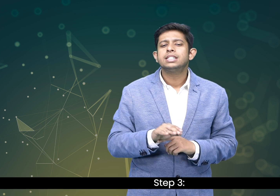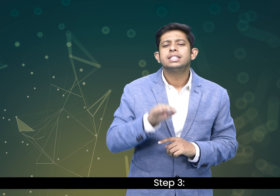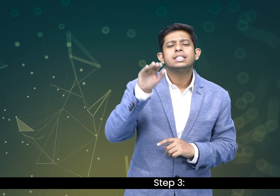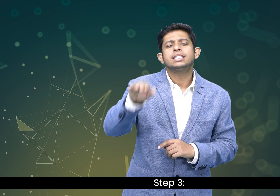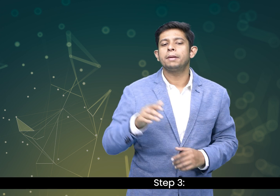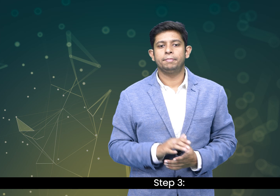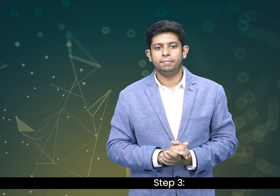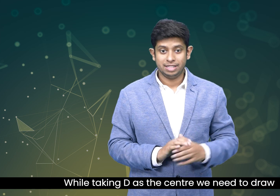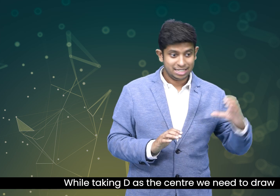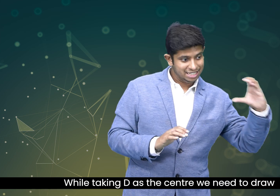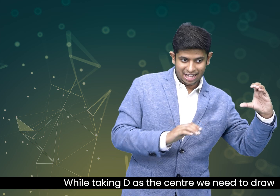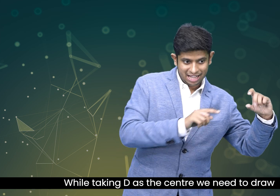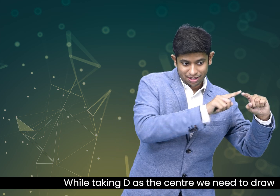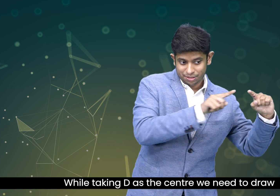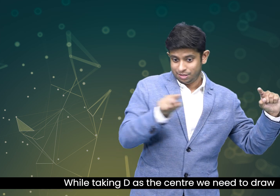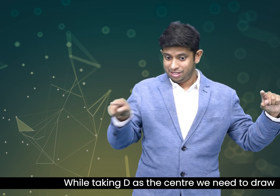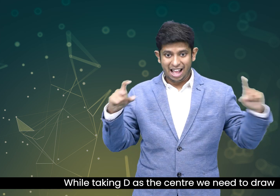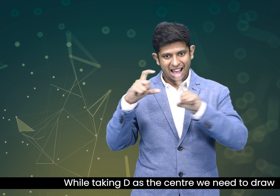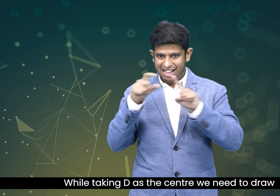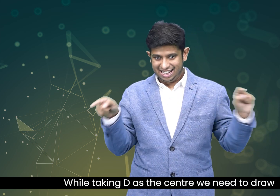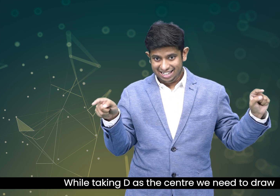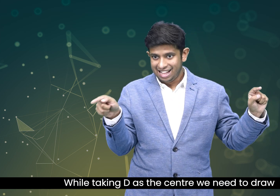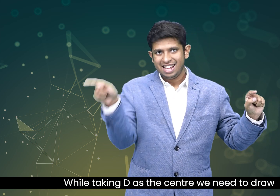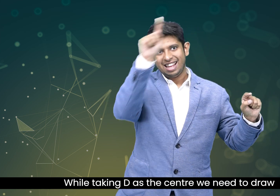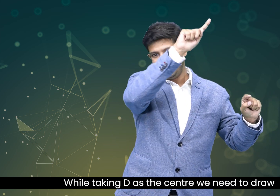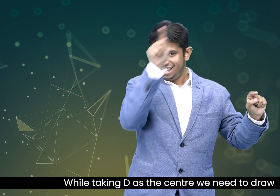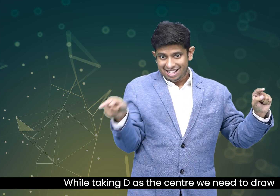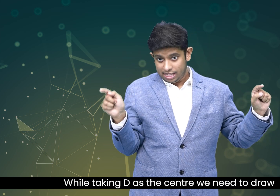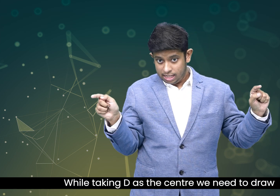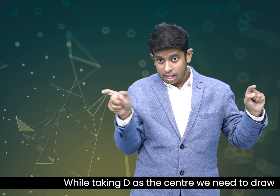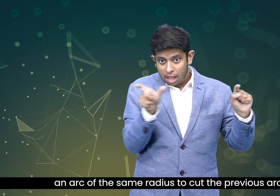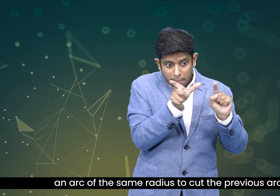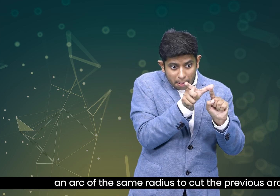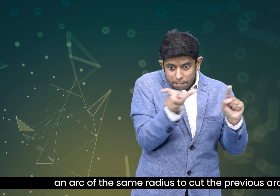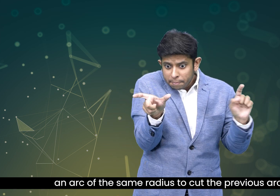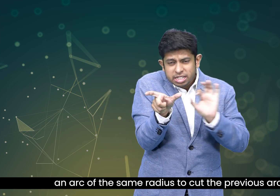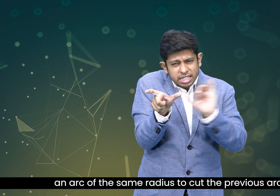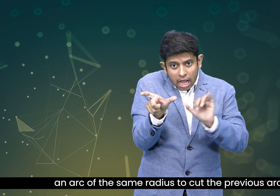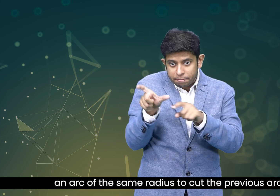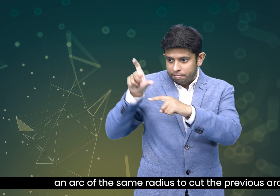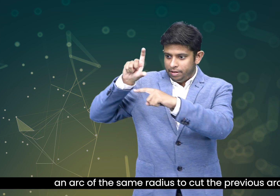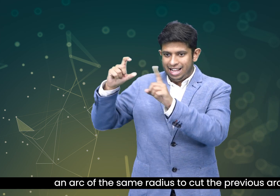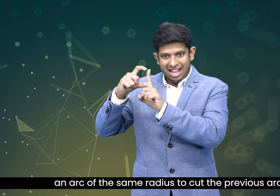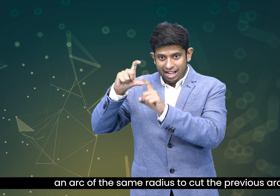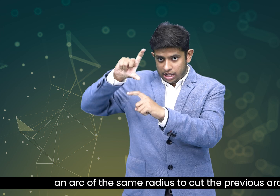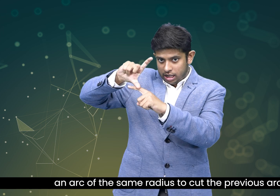Step 3. While taking D as the center, we need to draw an arc of the same radius to cut the previous arc.